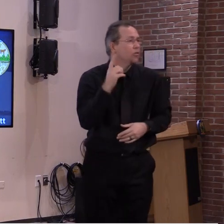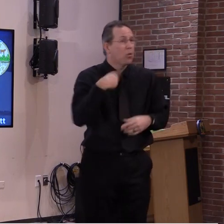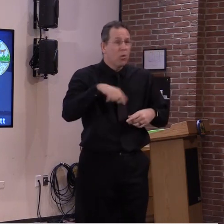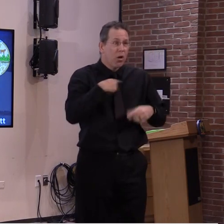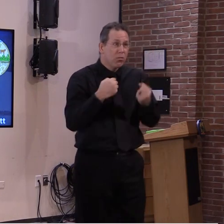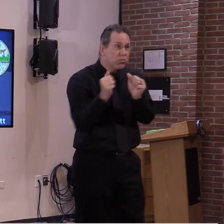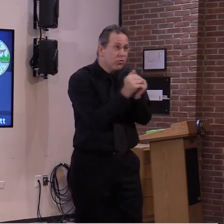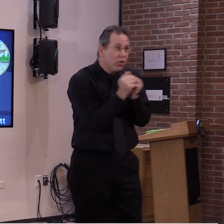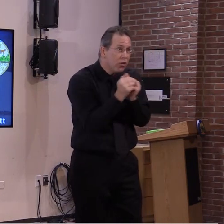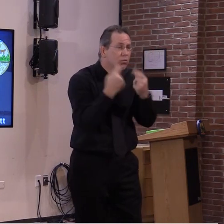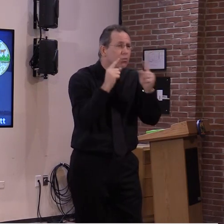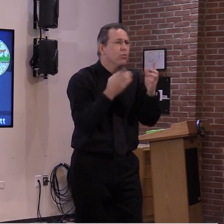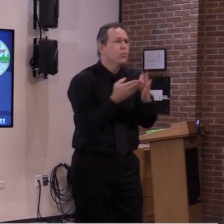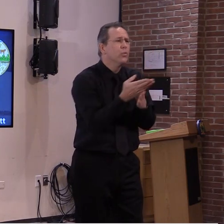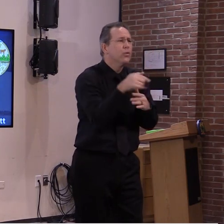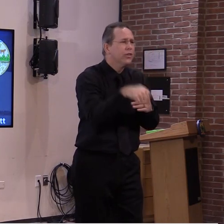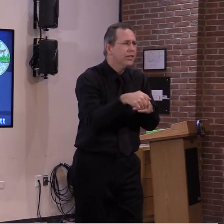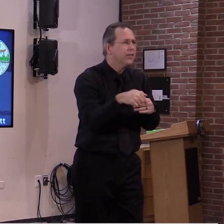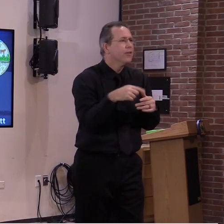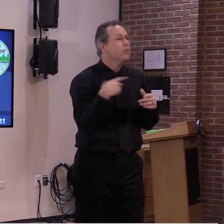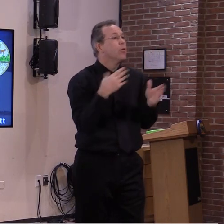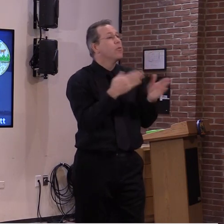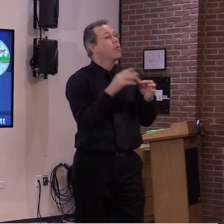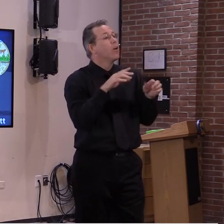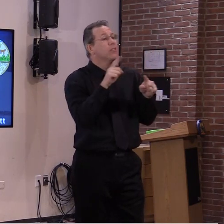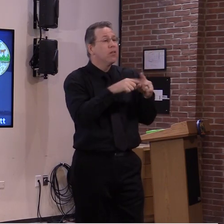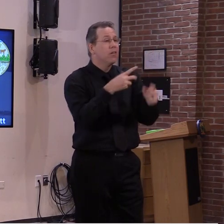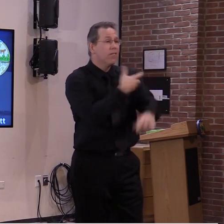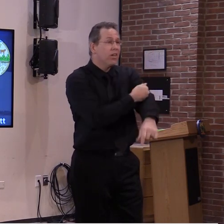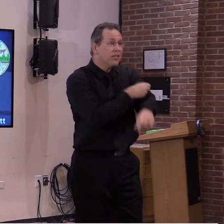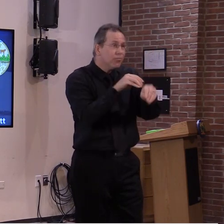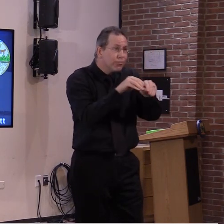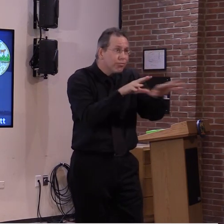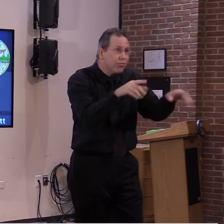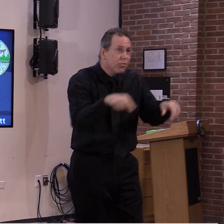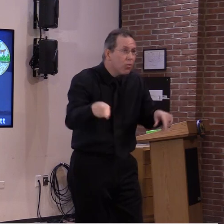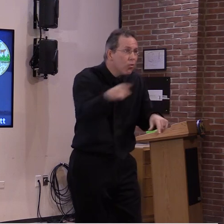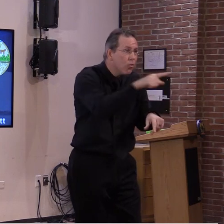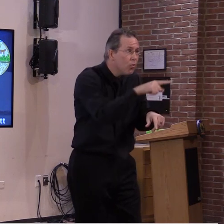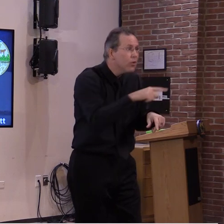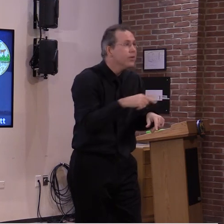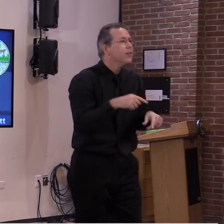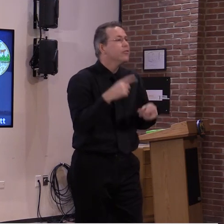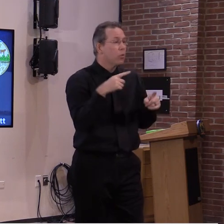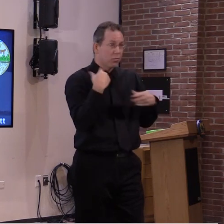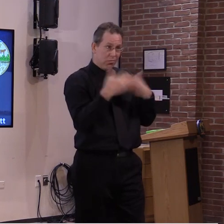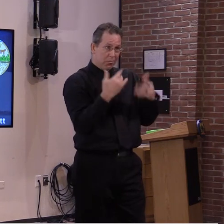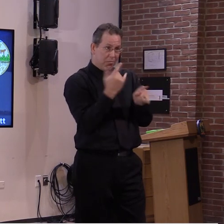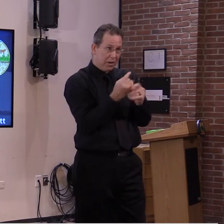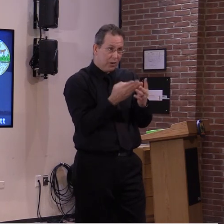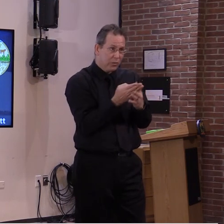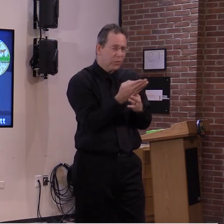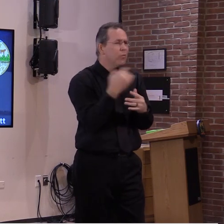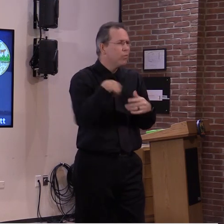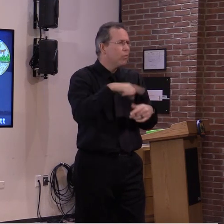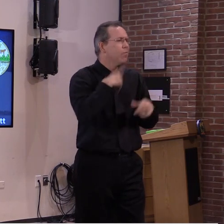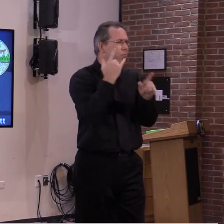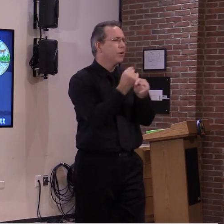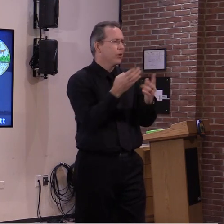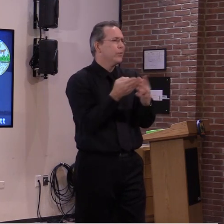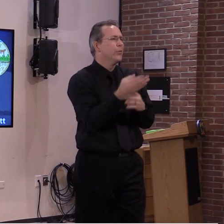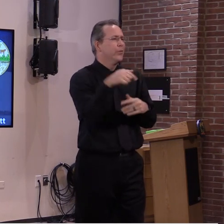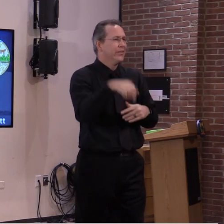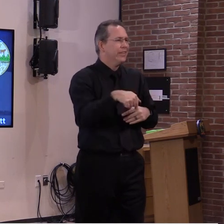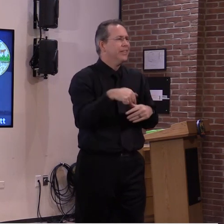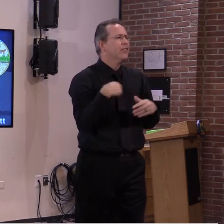plan, I'm confident we'll come out of this pandemic stronger and healthier than any other state in the country. With that,